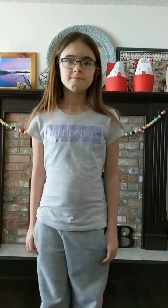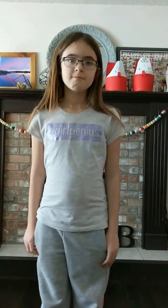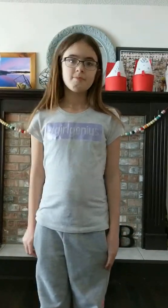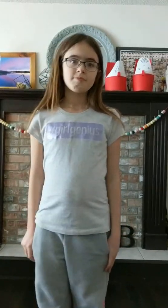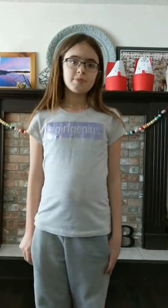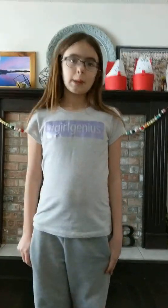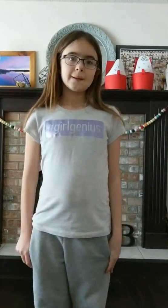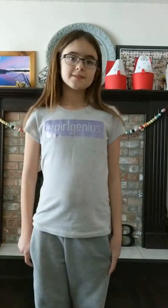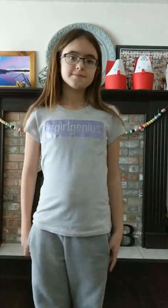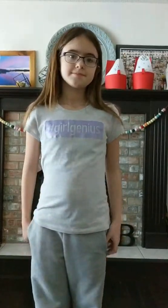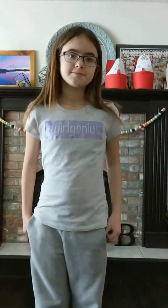Who is your mother?